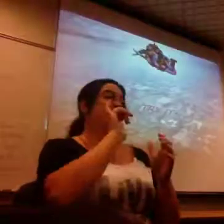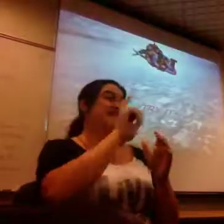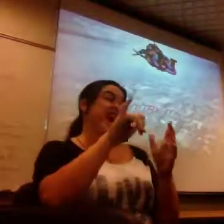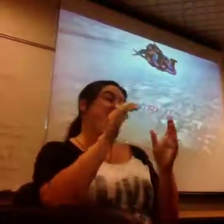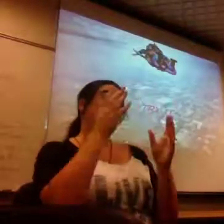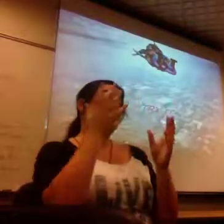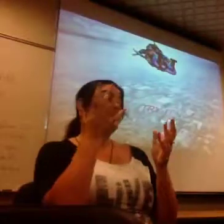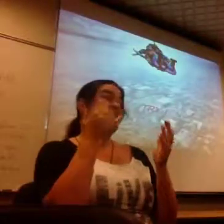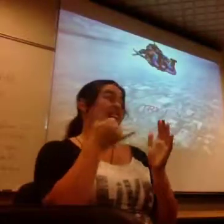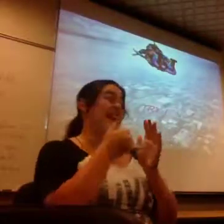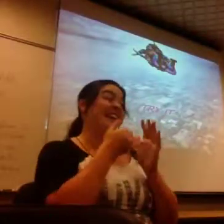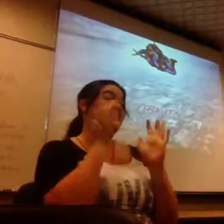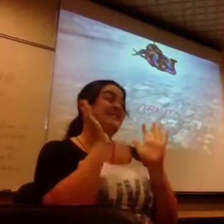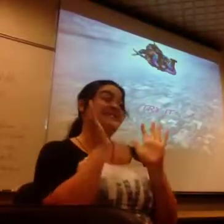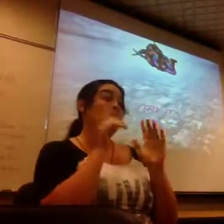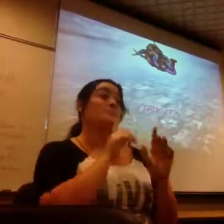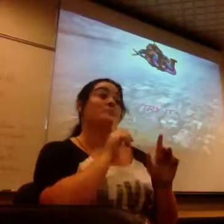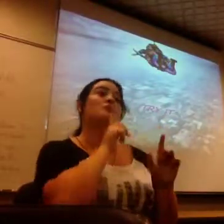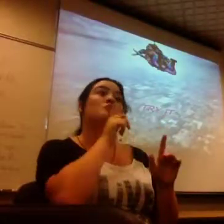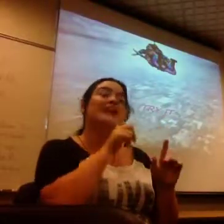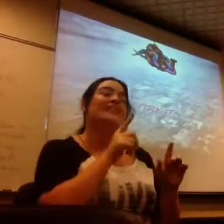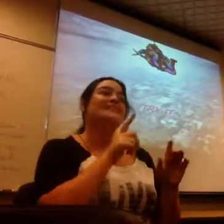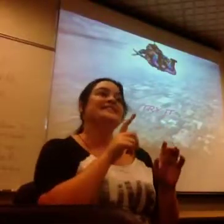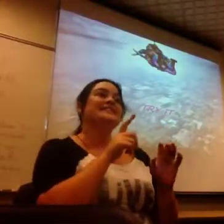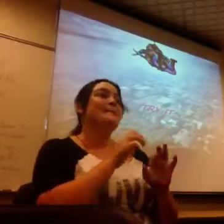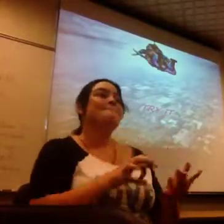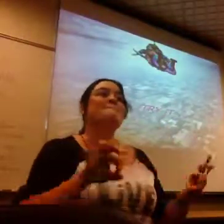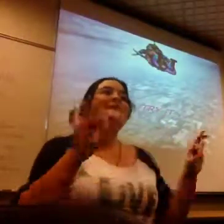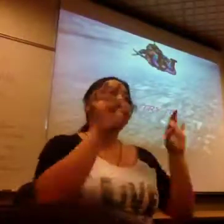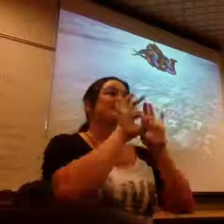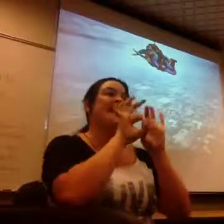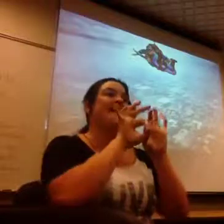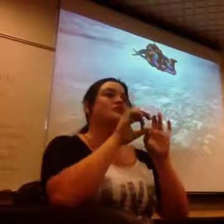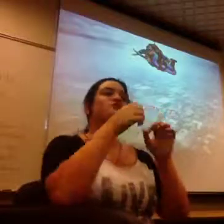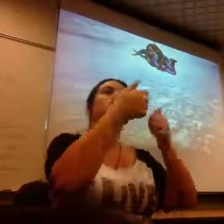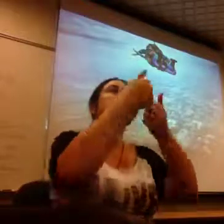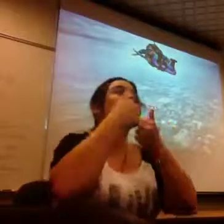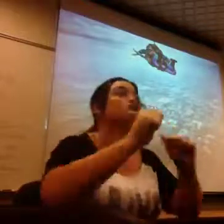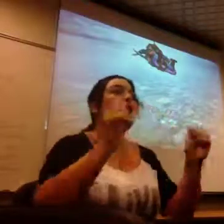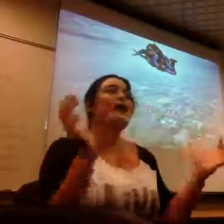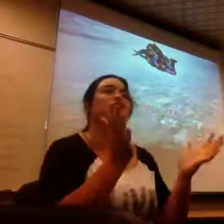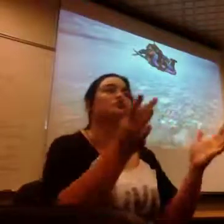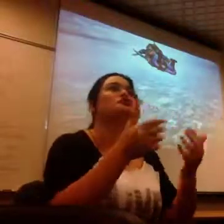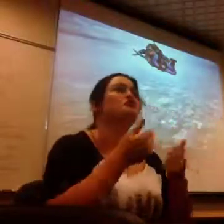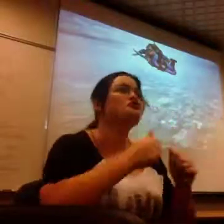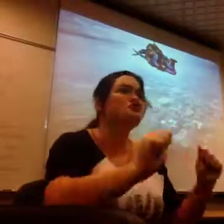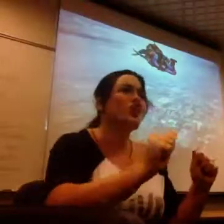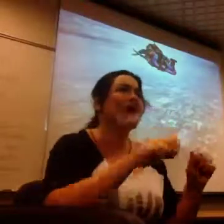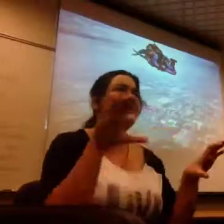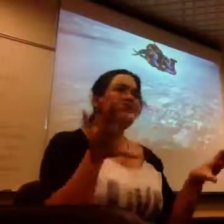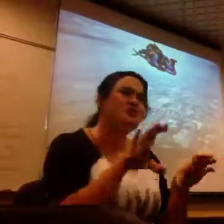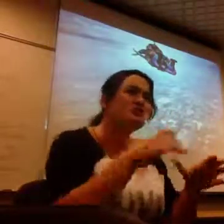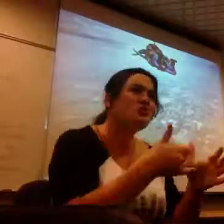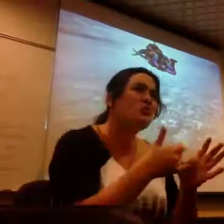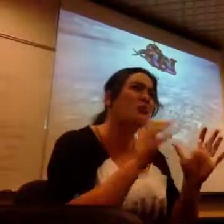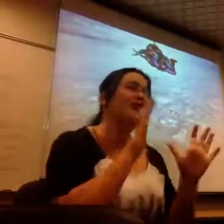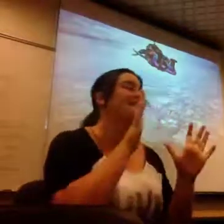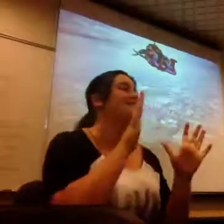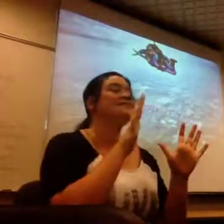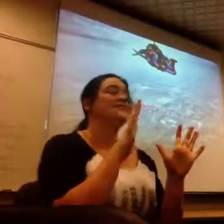then my biggest thing is to try it and do it, because I can't explain what it's like.